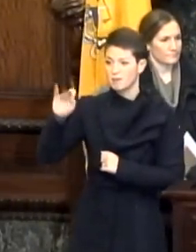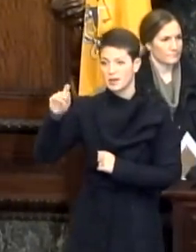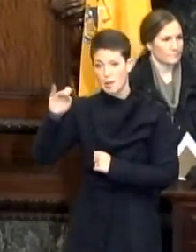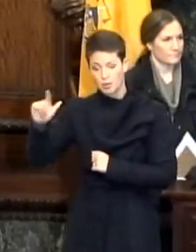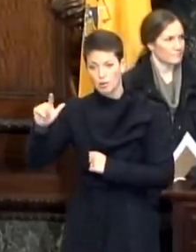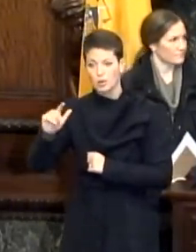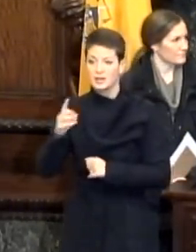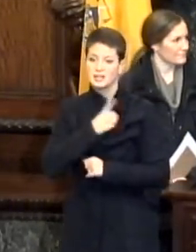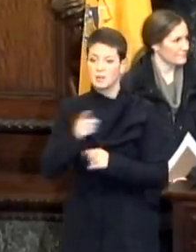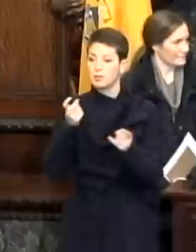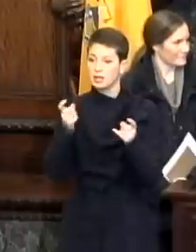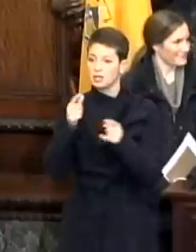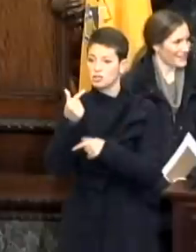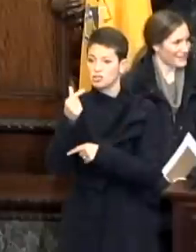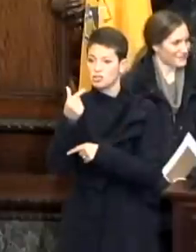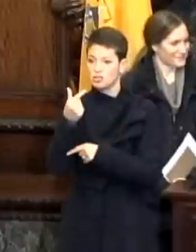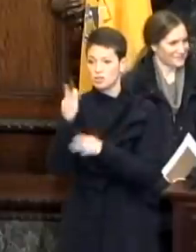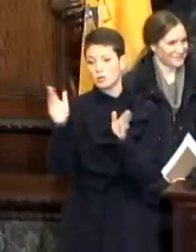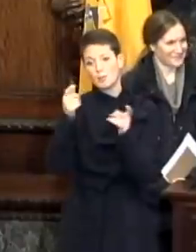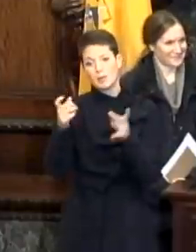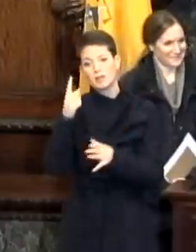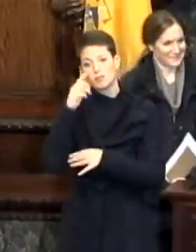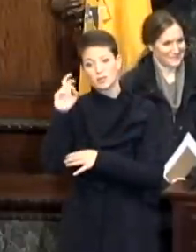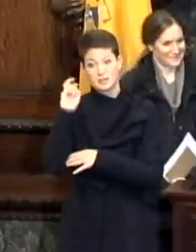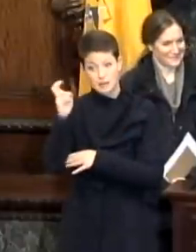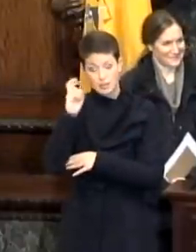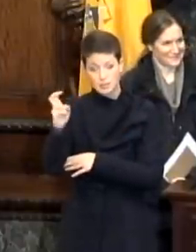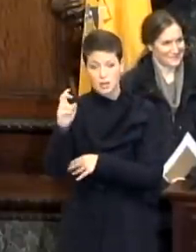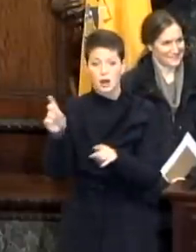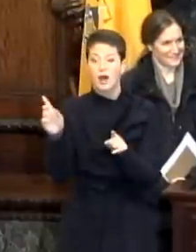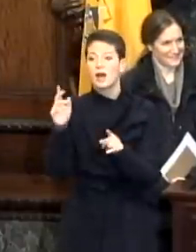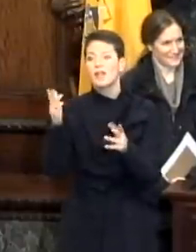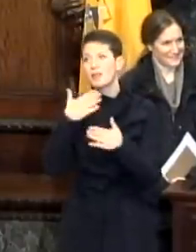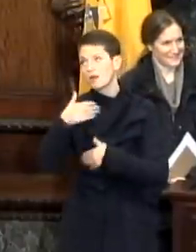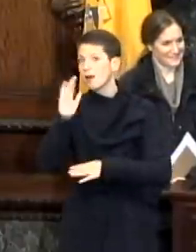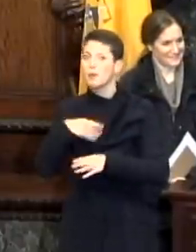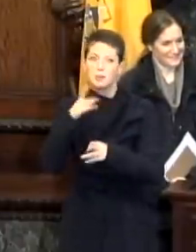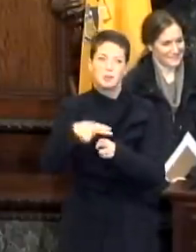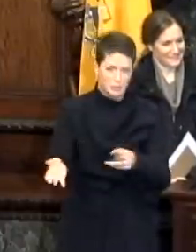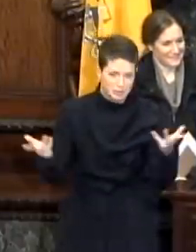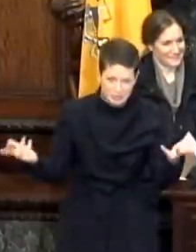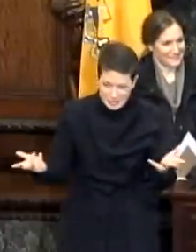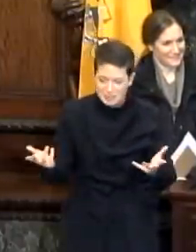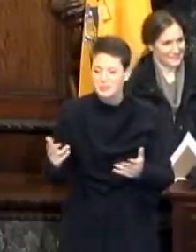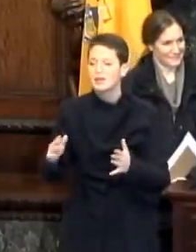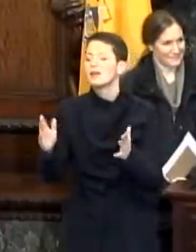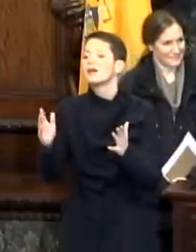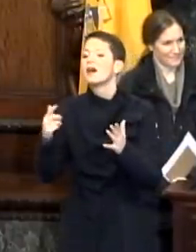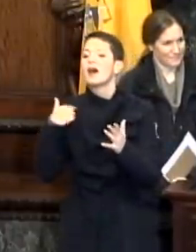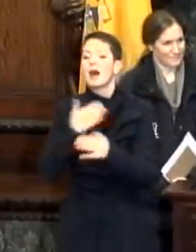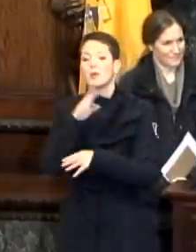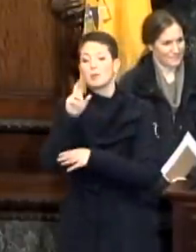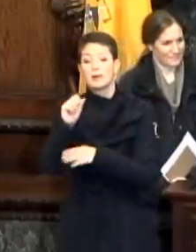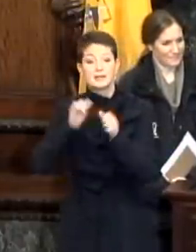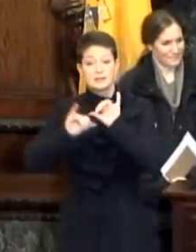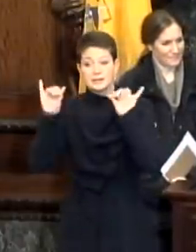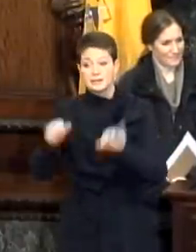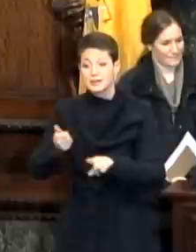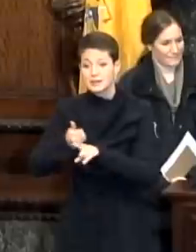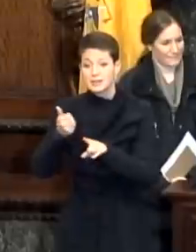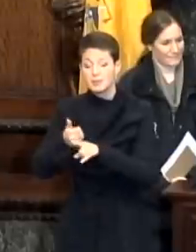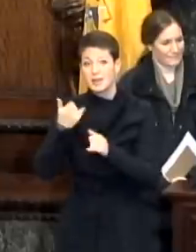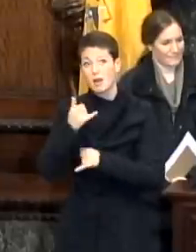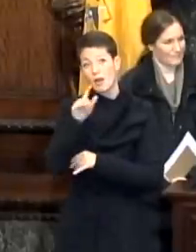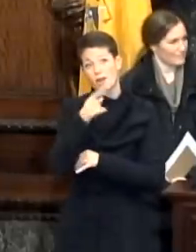General Manager for SEPTA. And thankfully, I'll be brief. Our bus system right now, currently out of